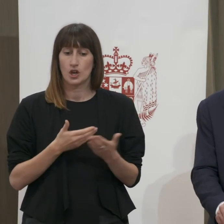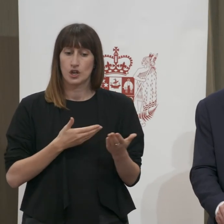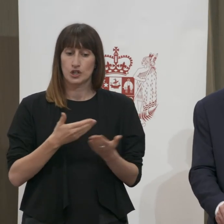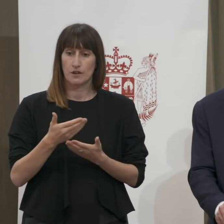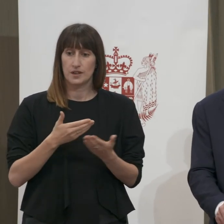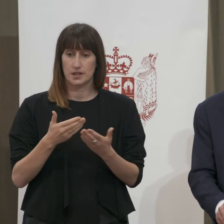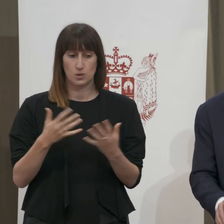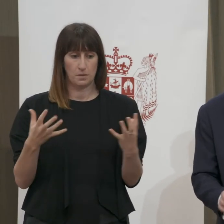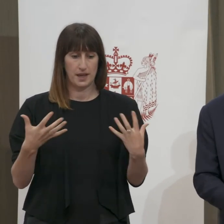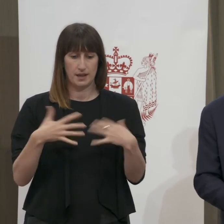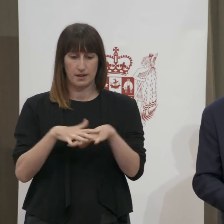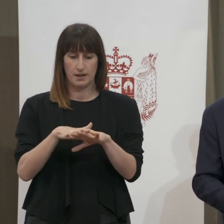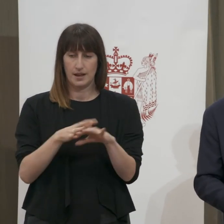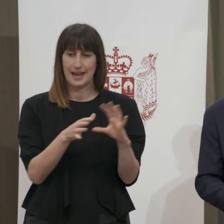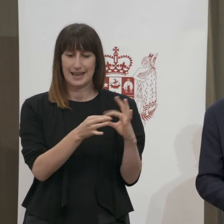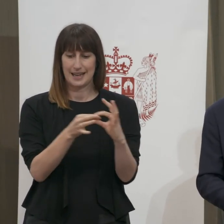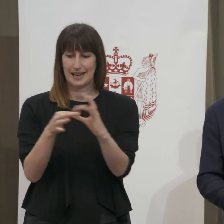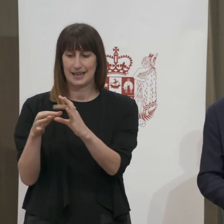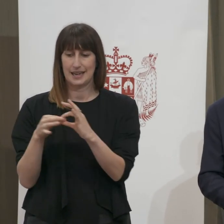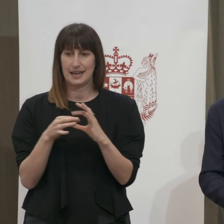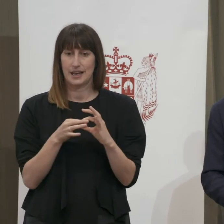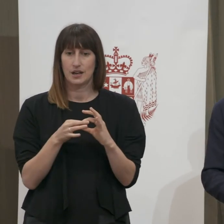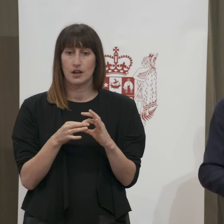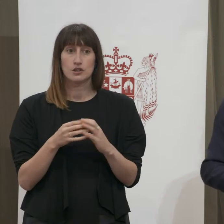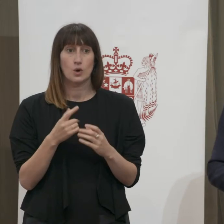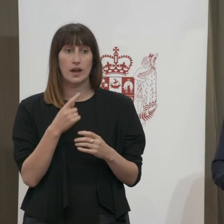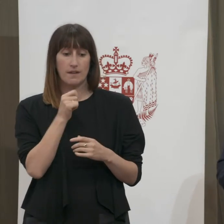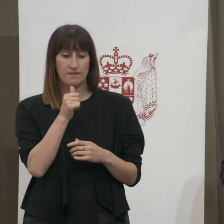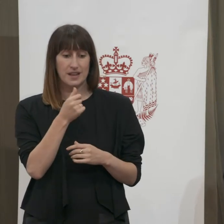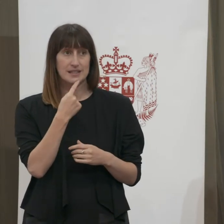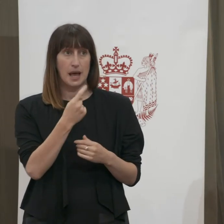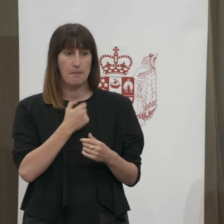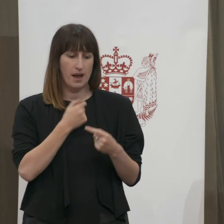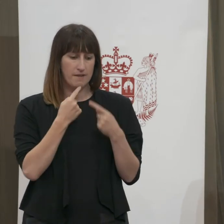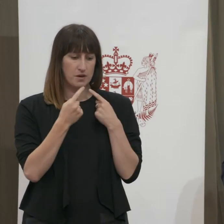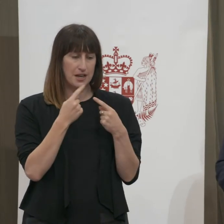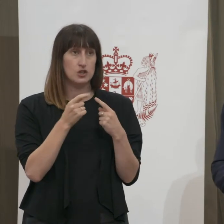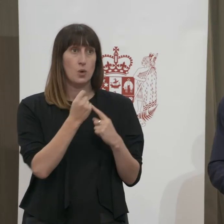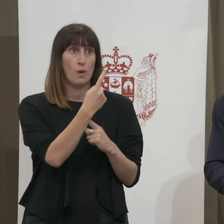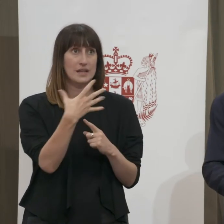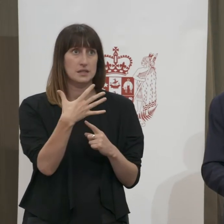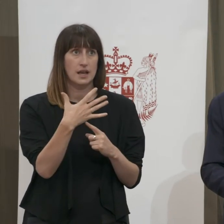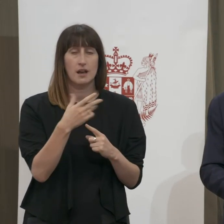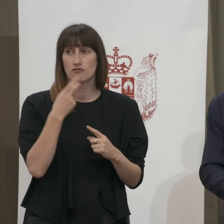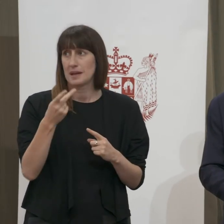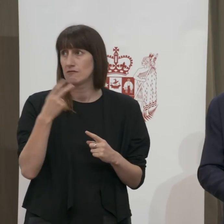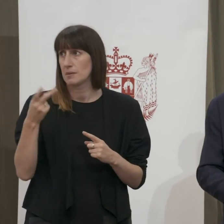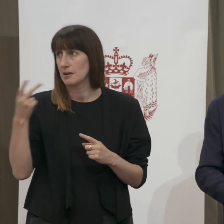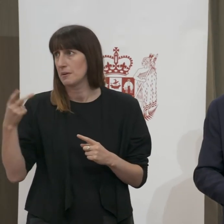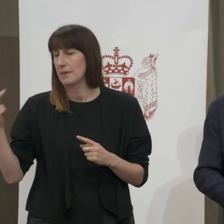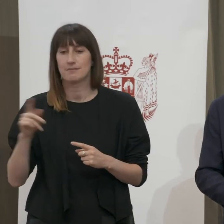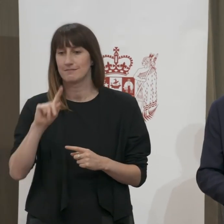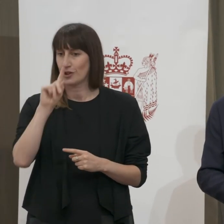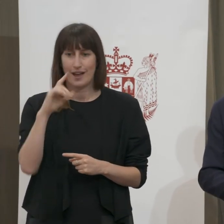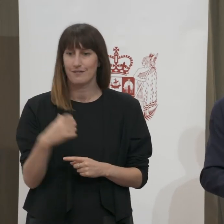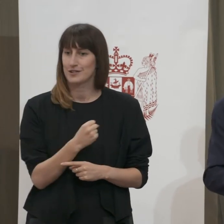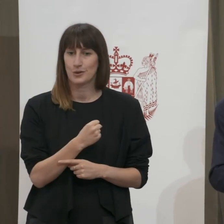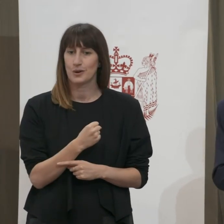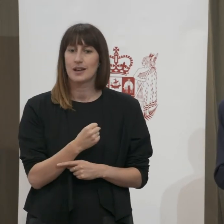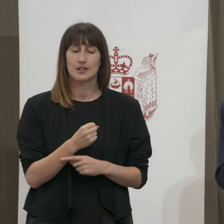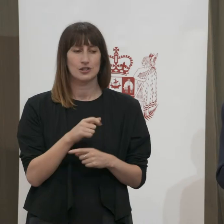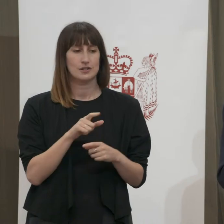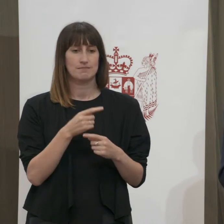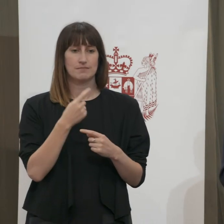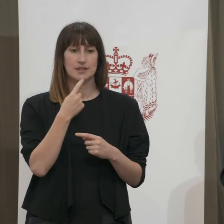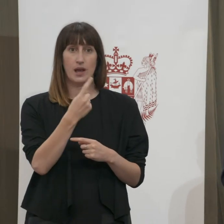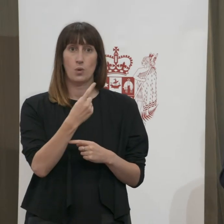and linked, so people don't have to share the same information time and time again, and will find it easier to get support from different parts of the